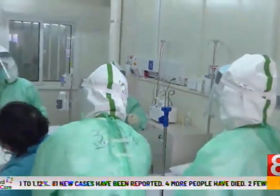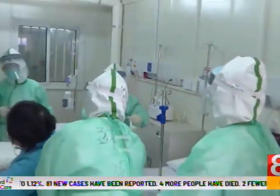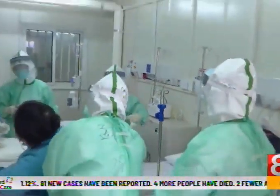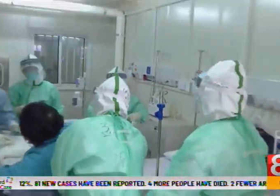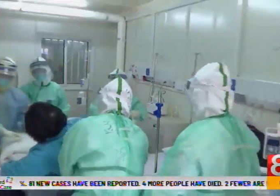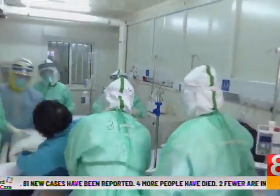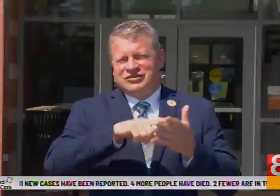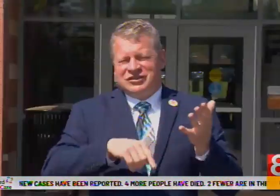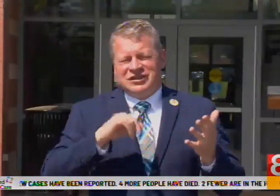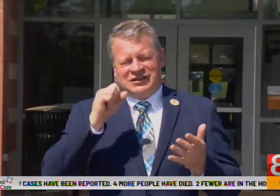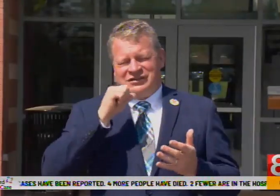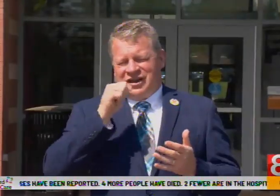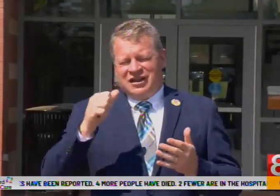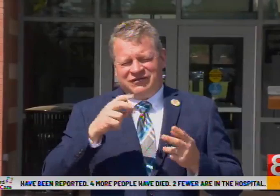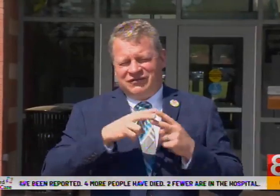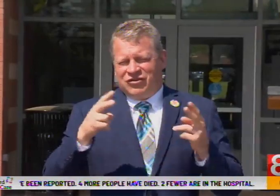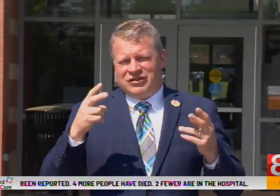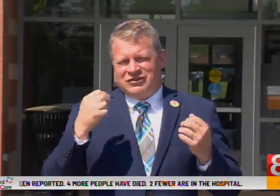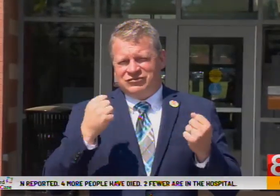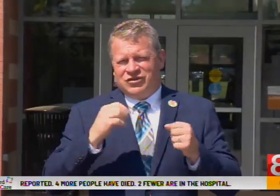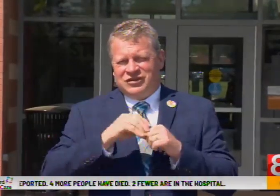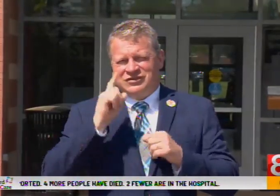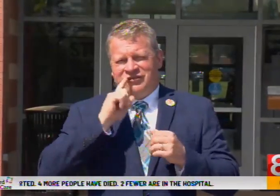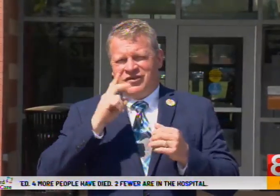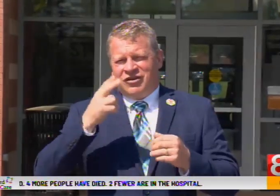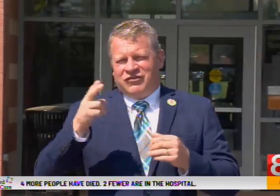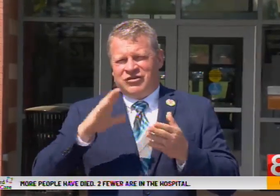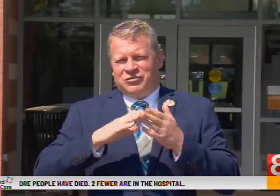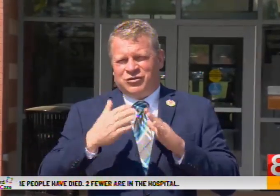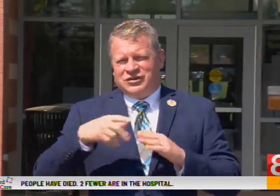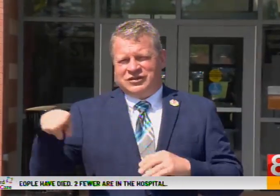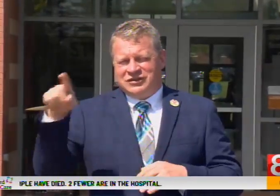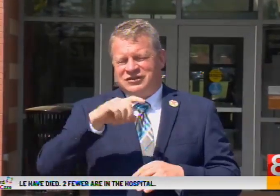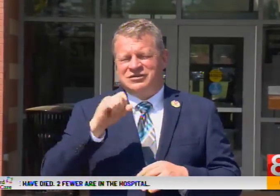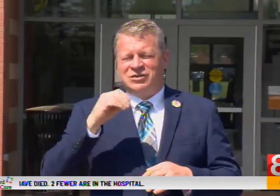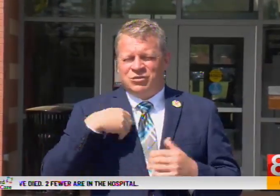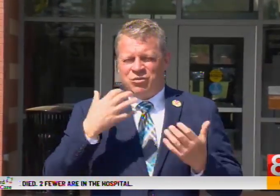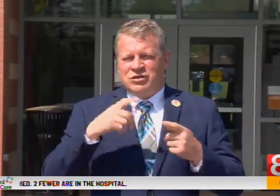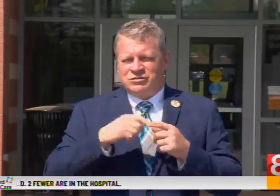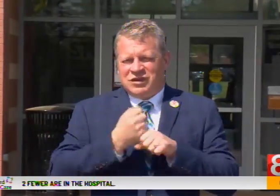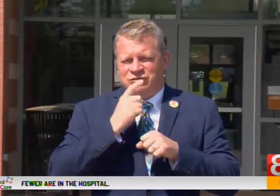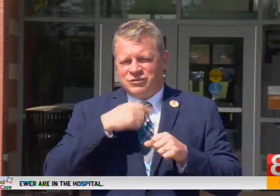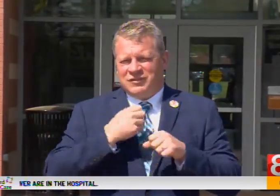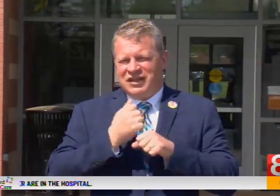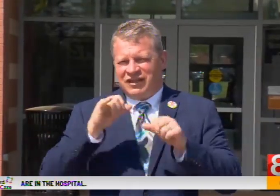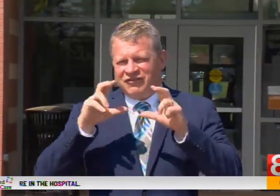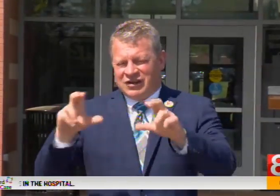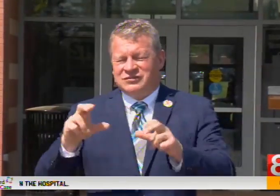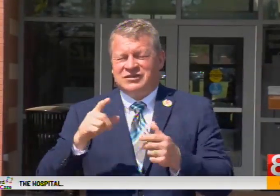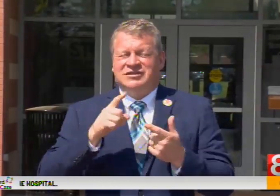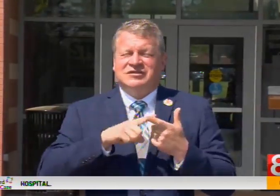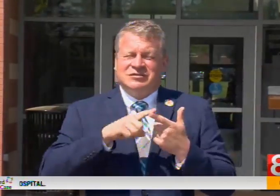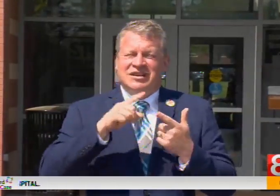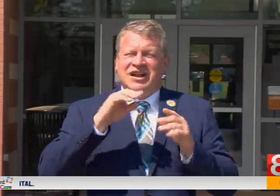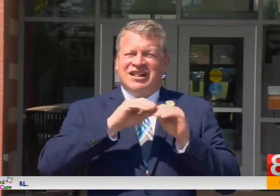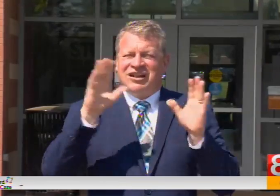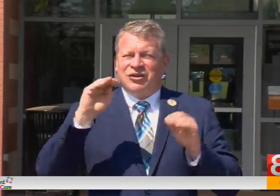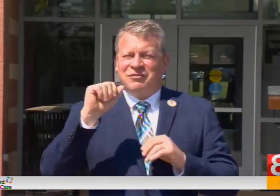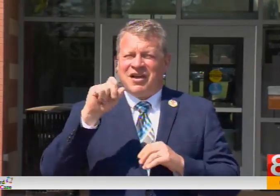left out. Access to information online is not accessible necessarily to the deaf and hard of hearing community, so we want to make that